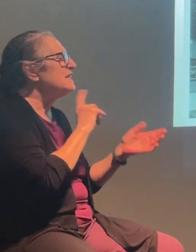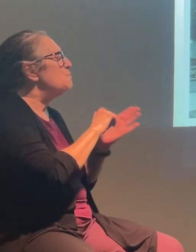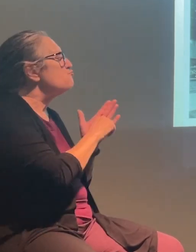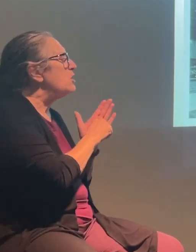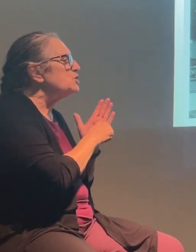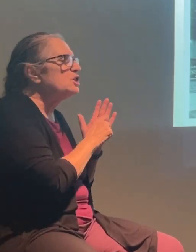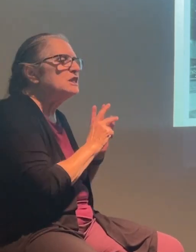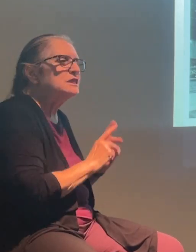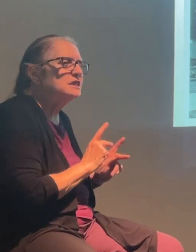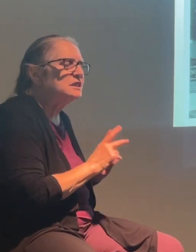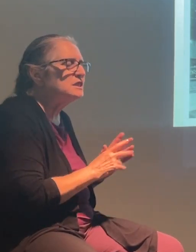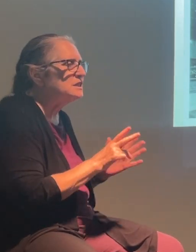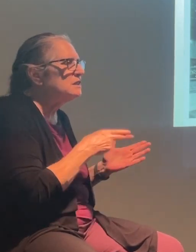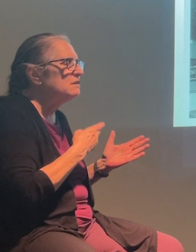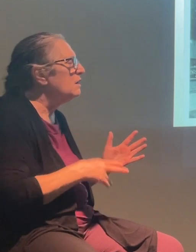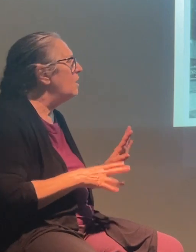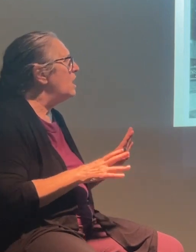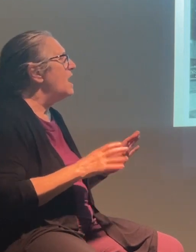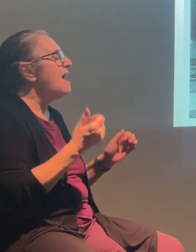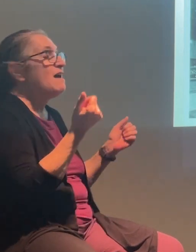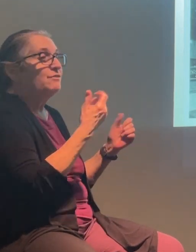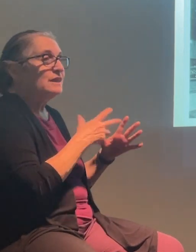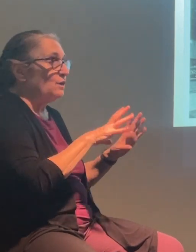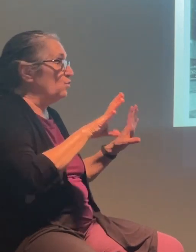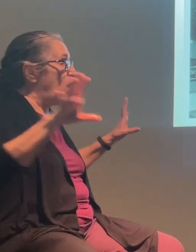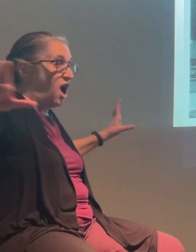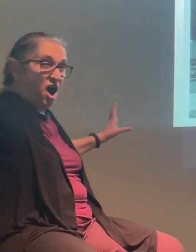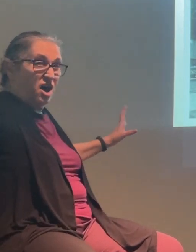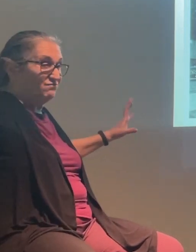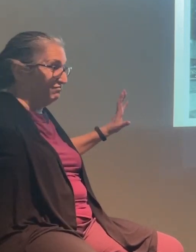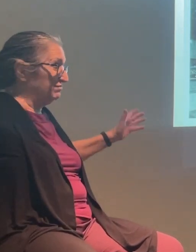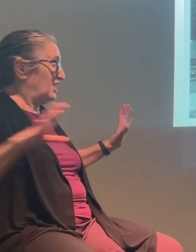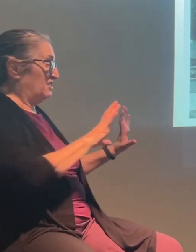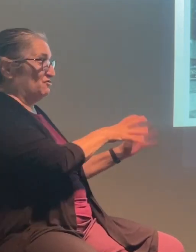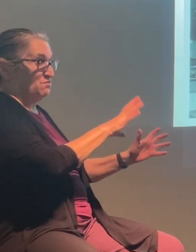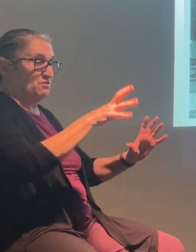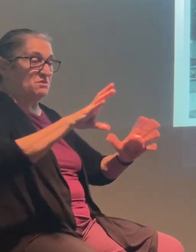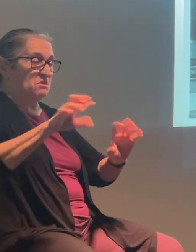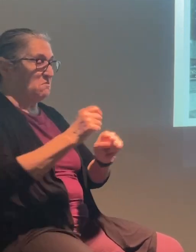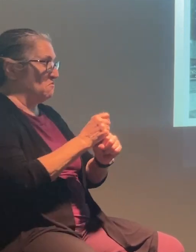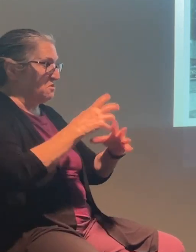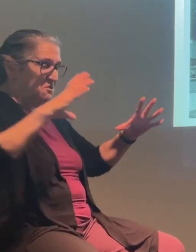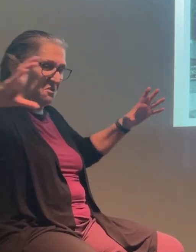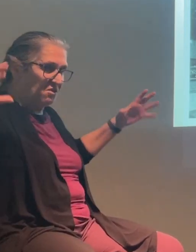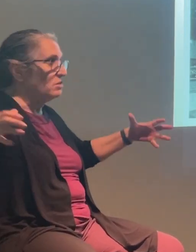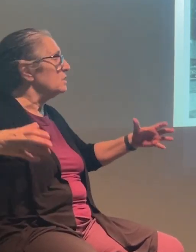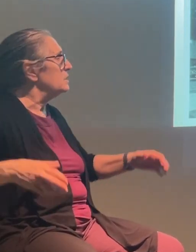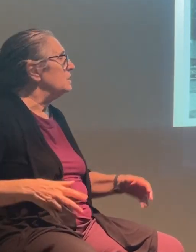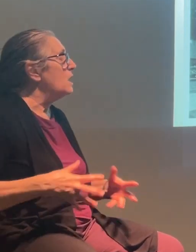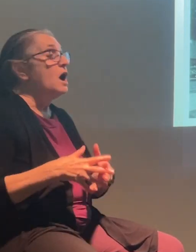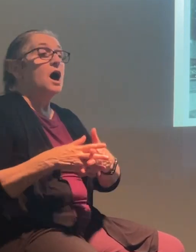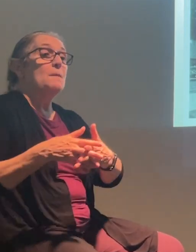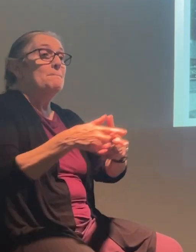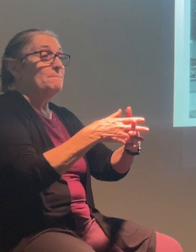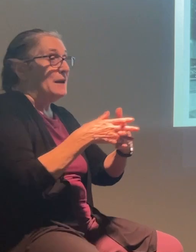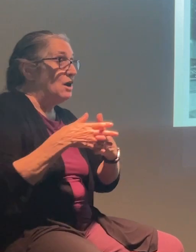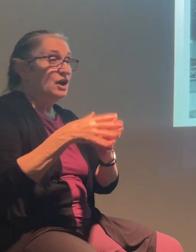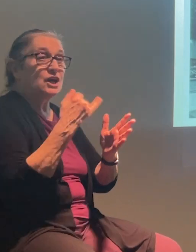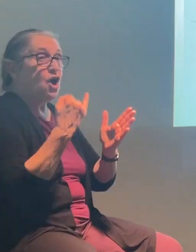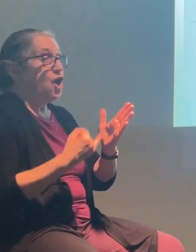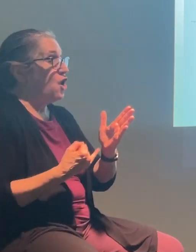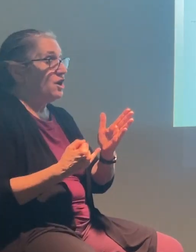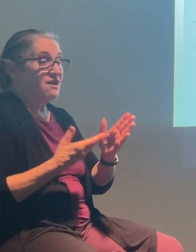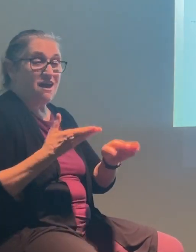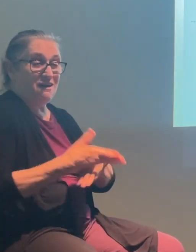Impressionists, Expressionists. Everything was shown in one roof. And American art took an entirely different direction after